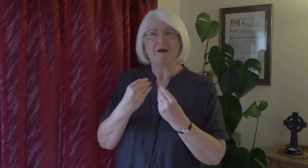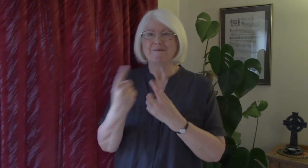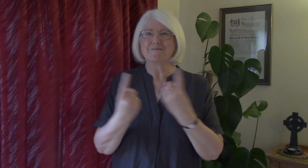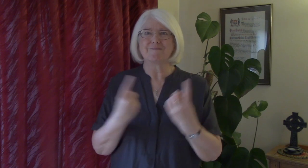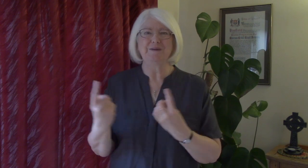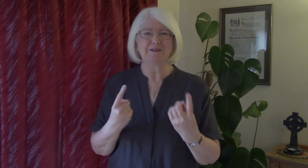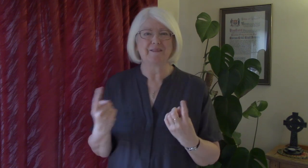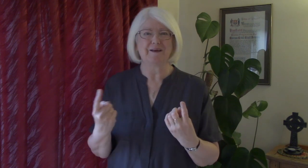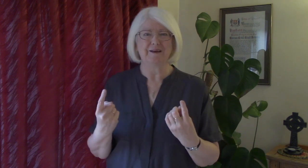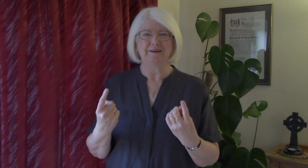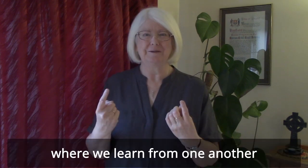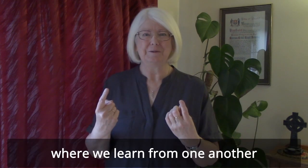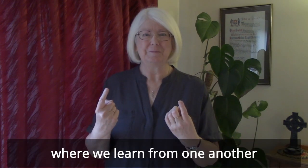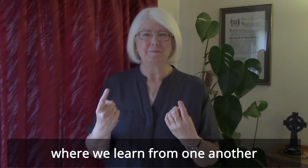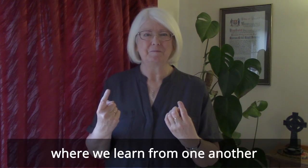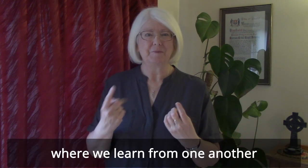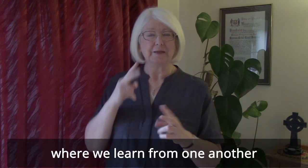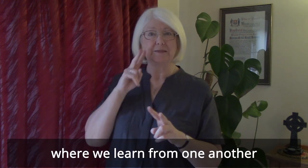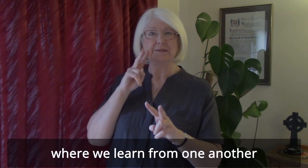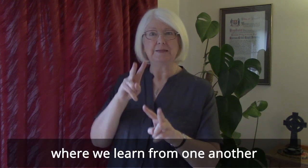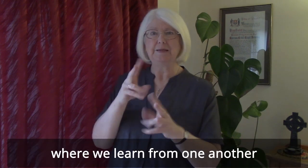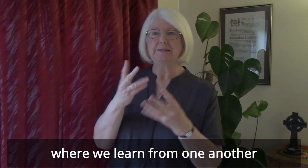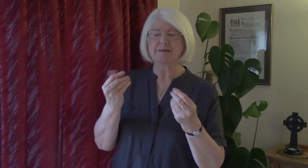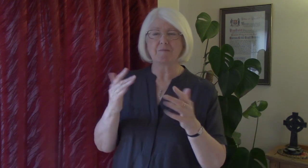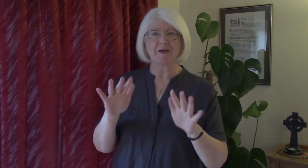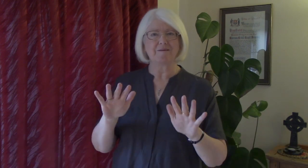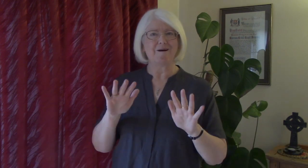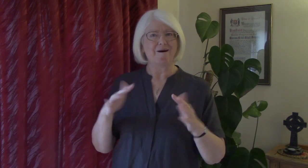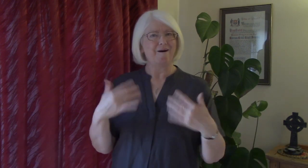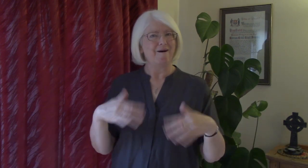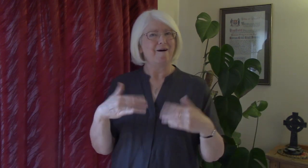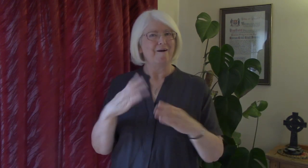traditions, where we learn from one another